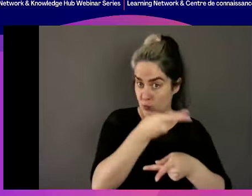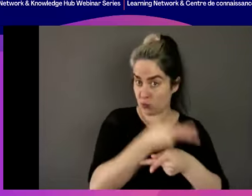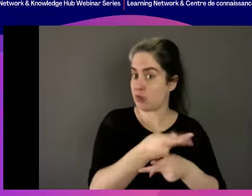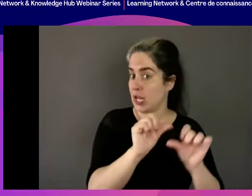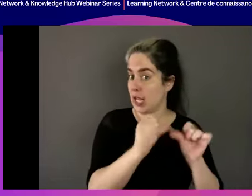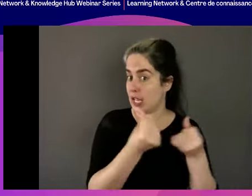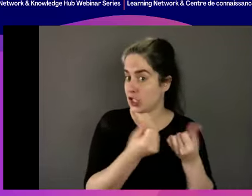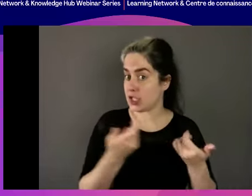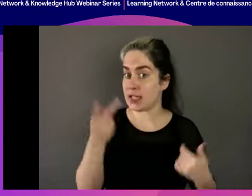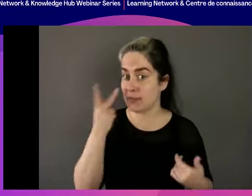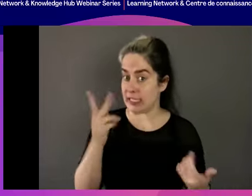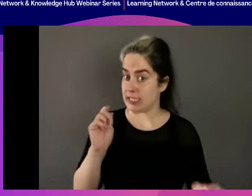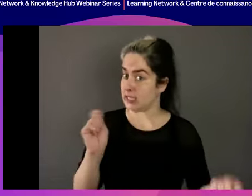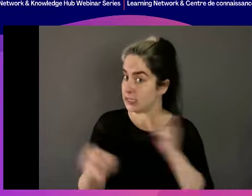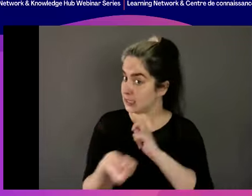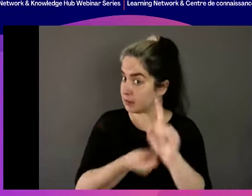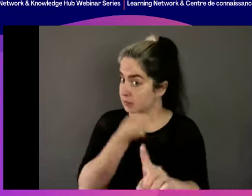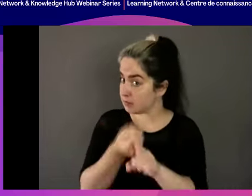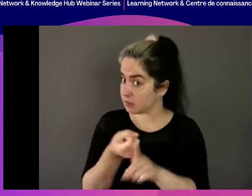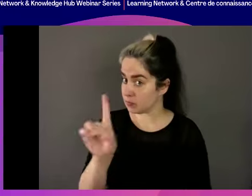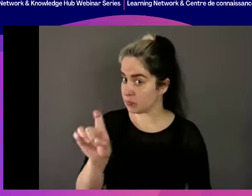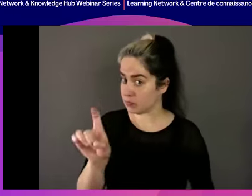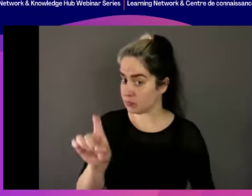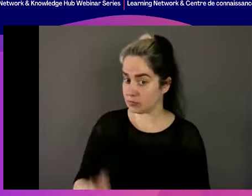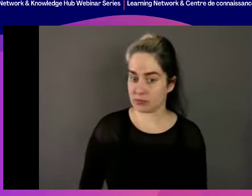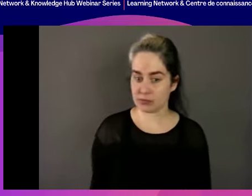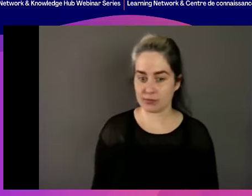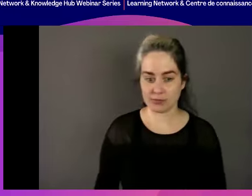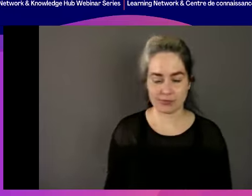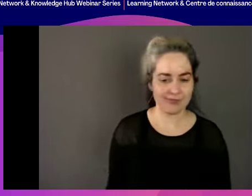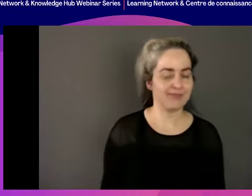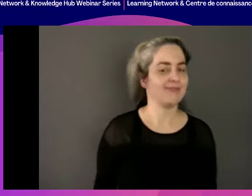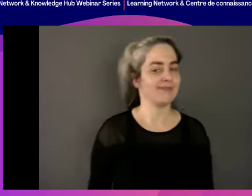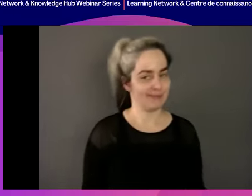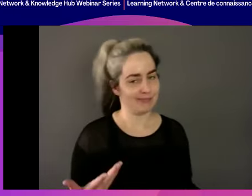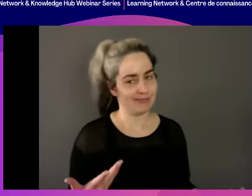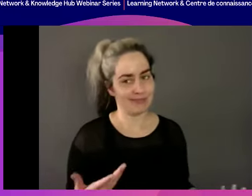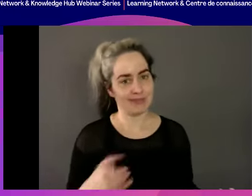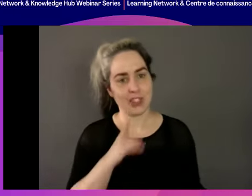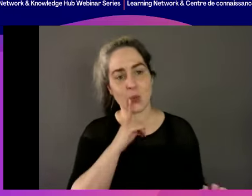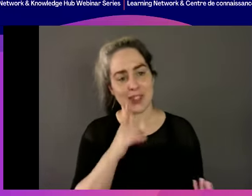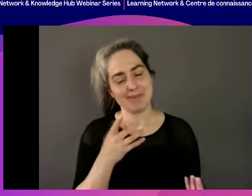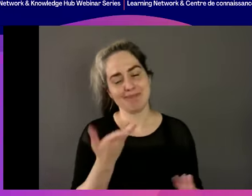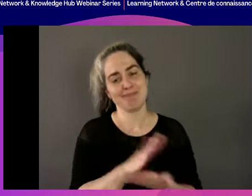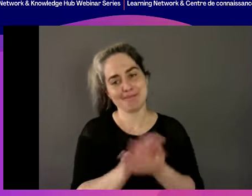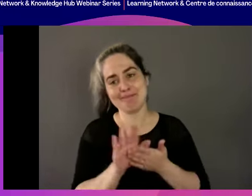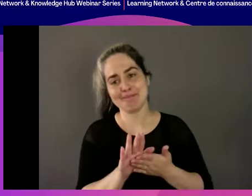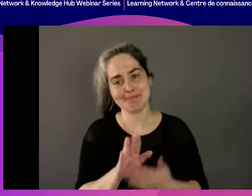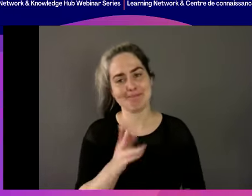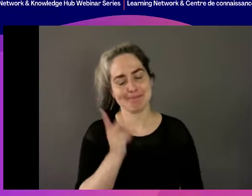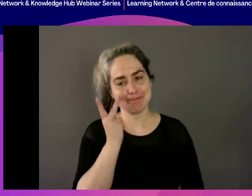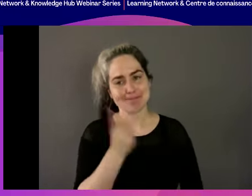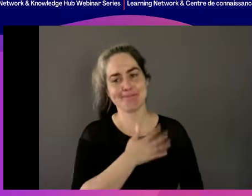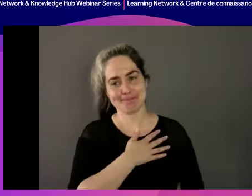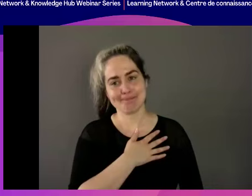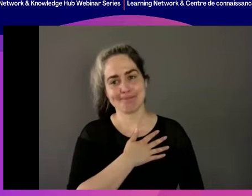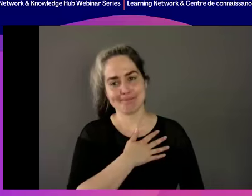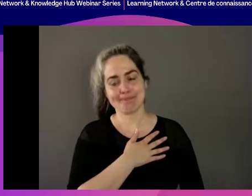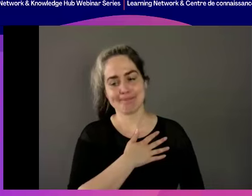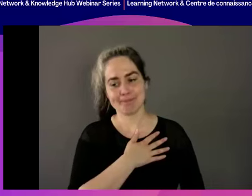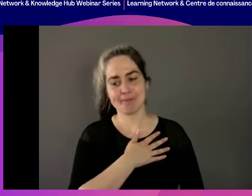Yeah, absolutely. That's a lovely thing to hear. That's really great. And